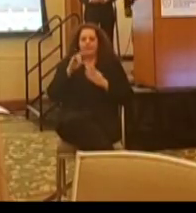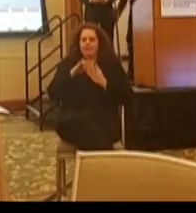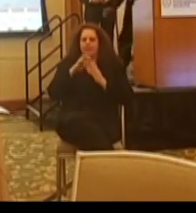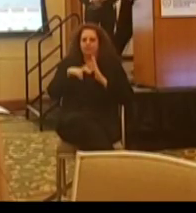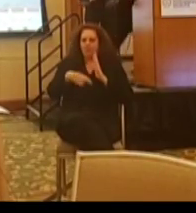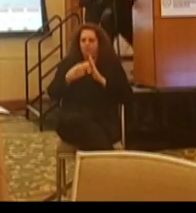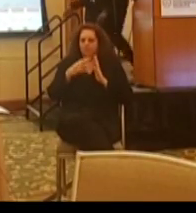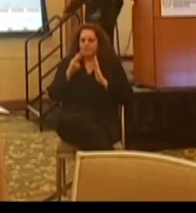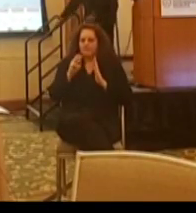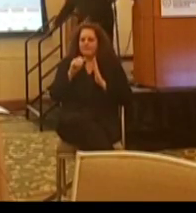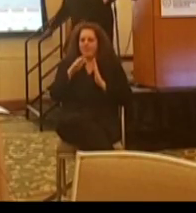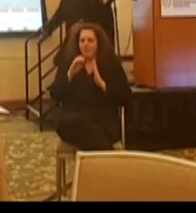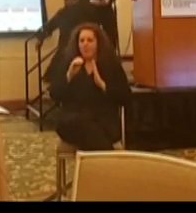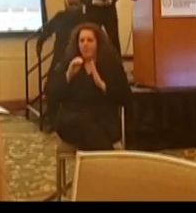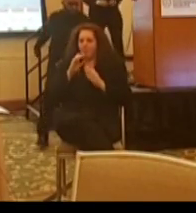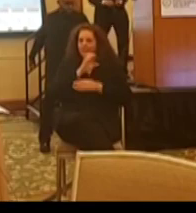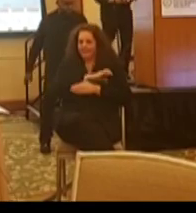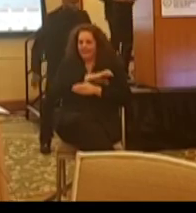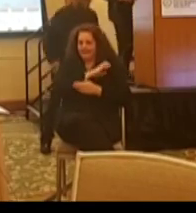Clinic.